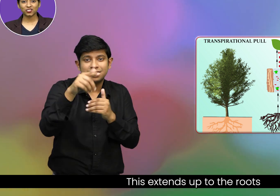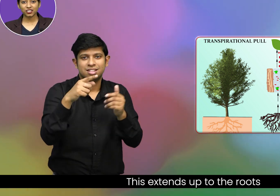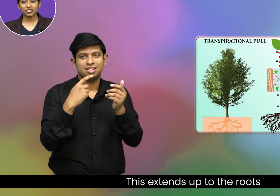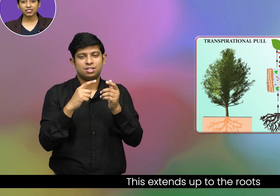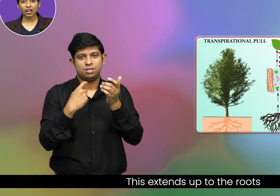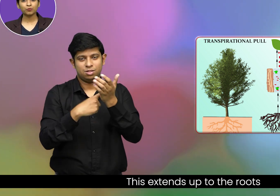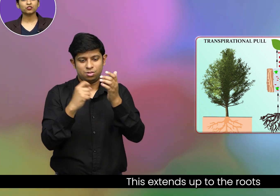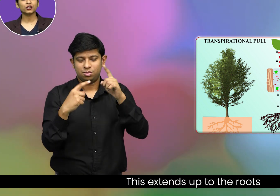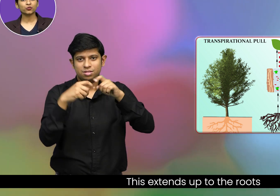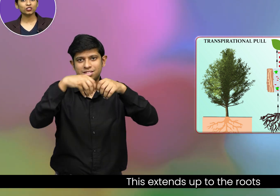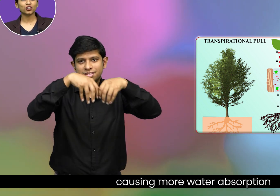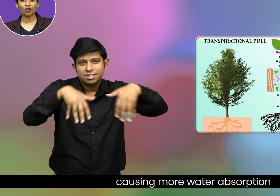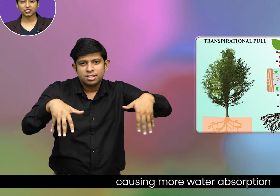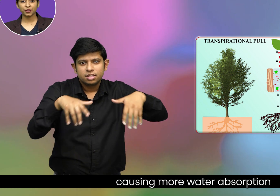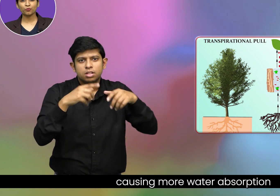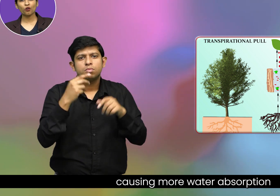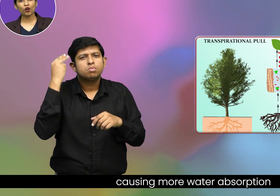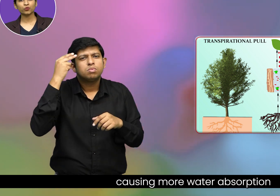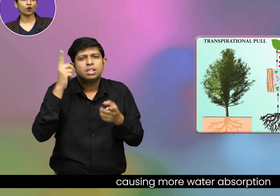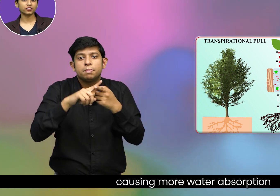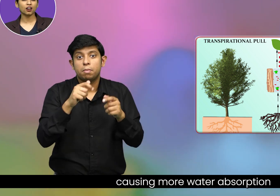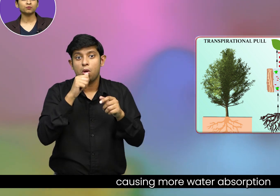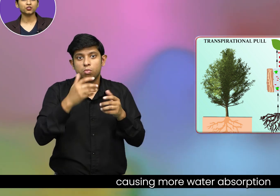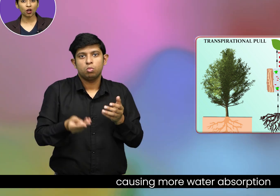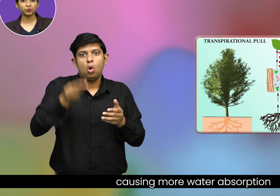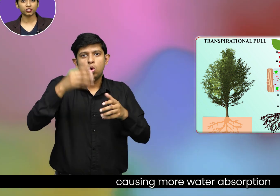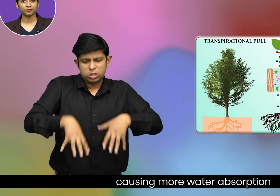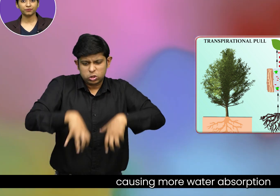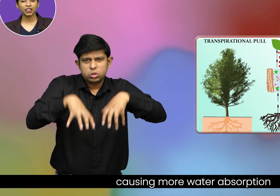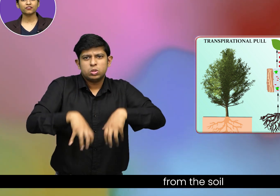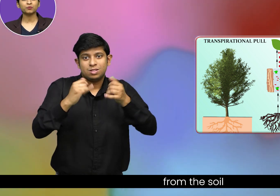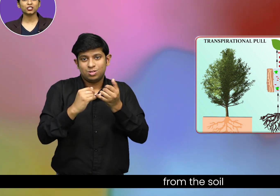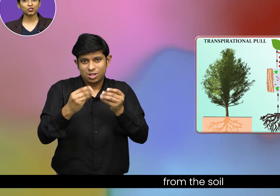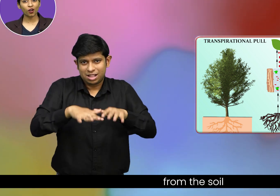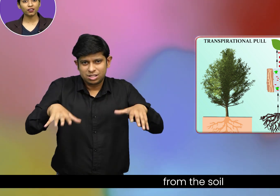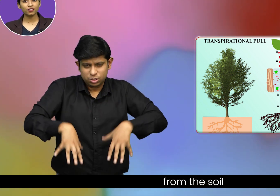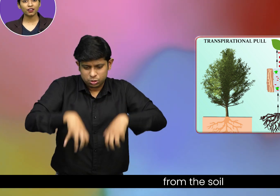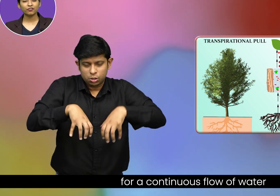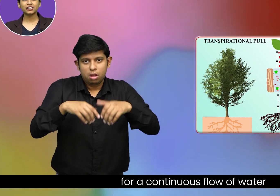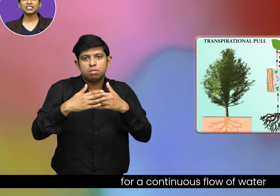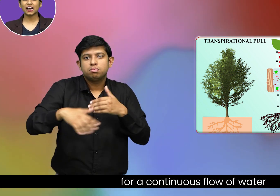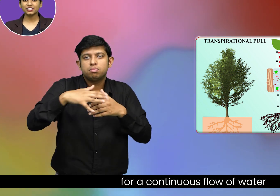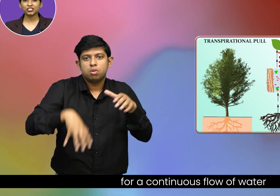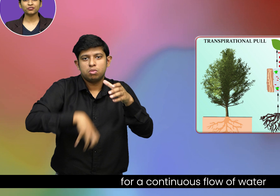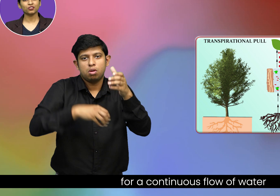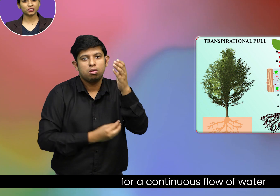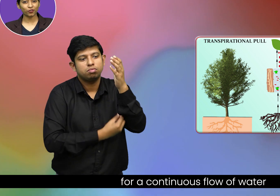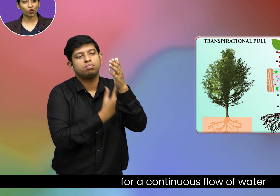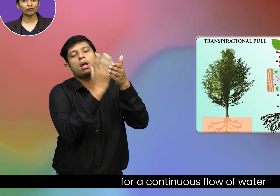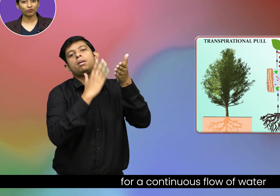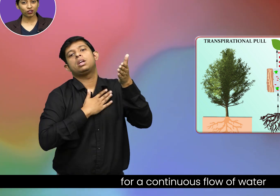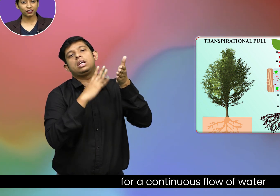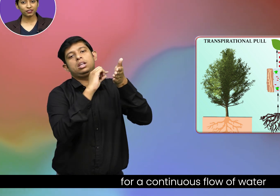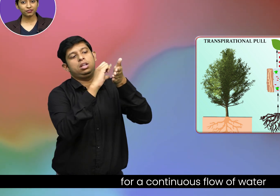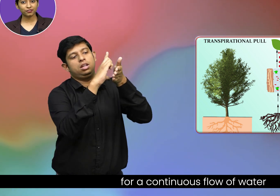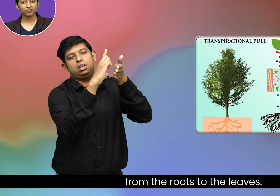This extends up to the roots, causing more water absorption from the soil for a continuous flow